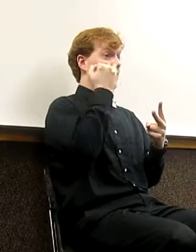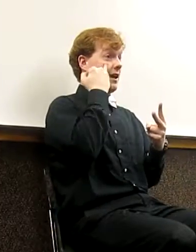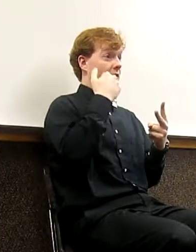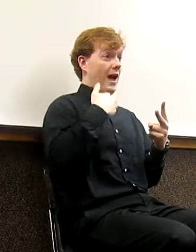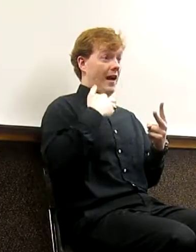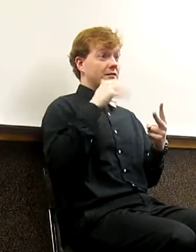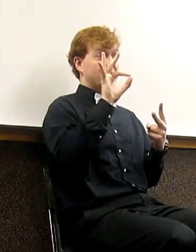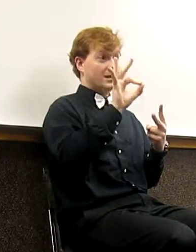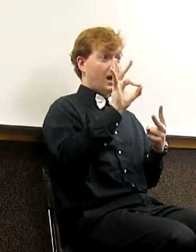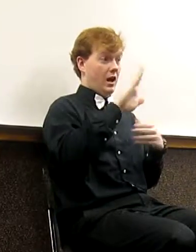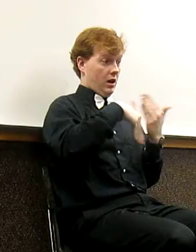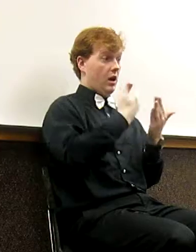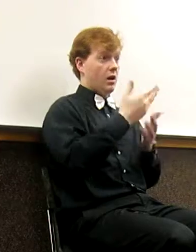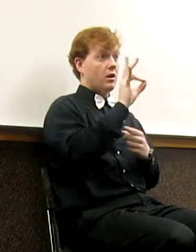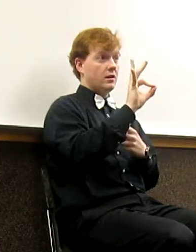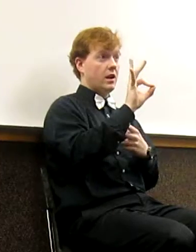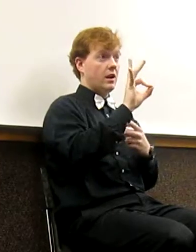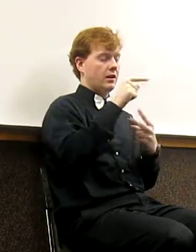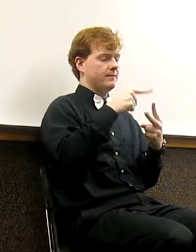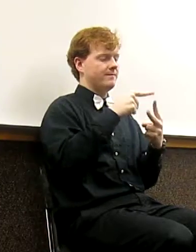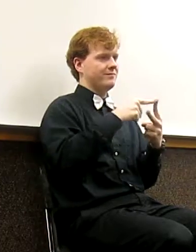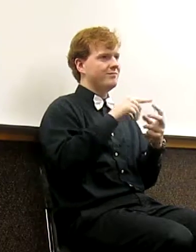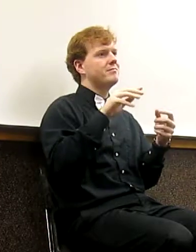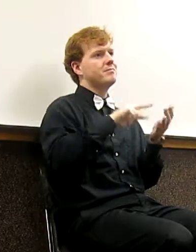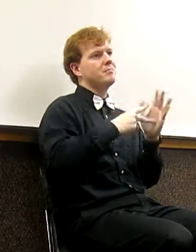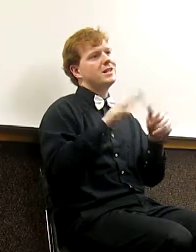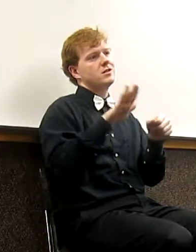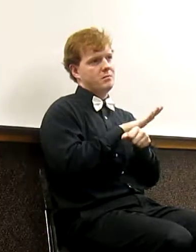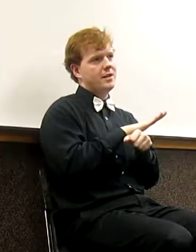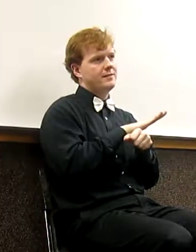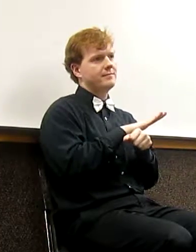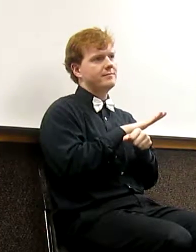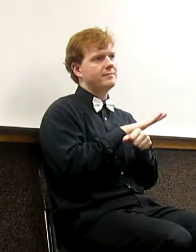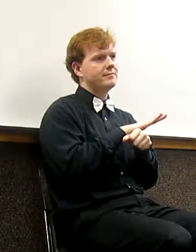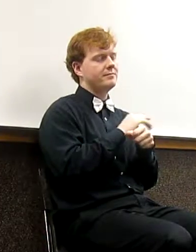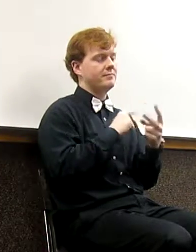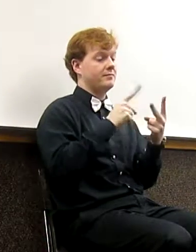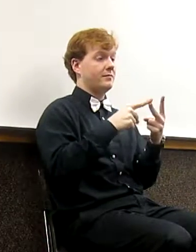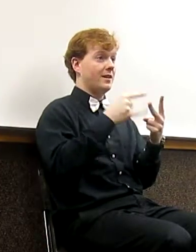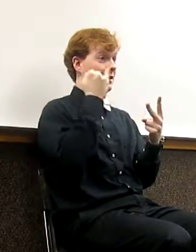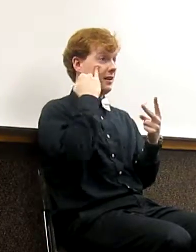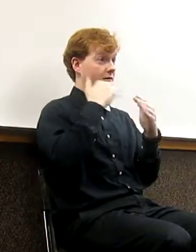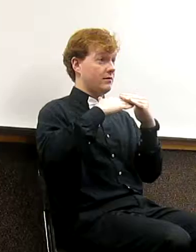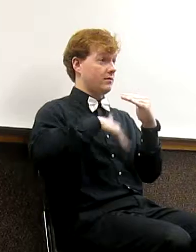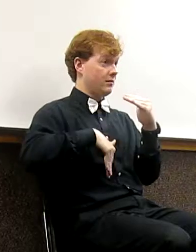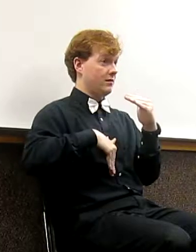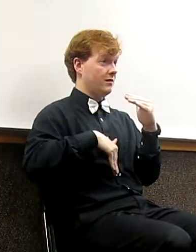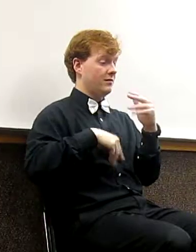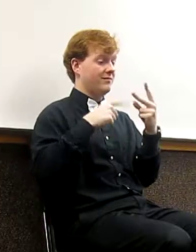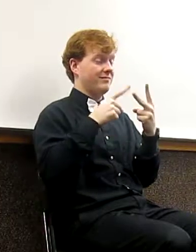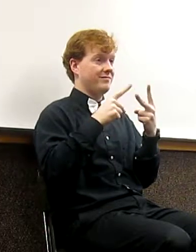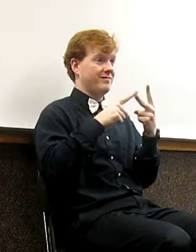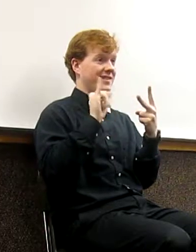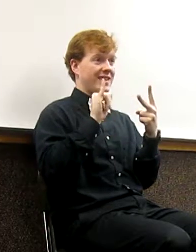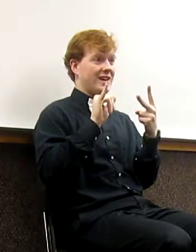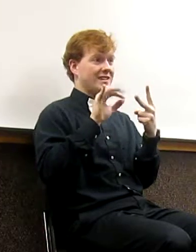9 essential amino acids. Okay, that's what makes it complete, is it has all 9 of those essential amino acids that we need to get from food.